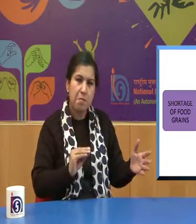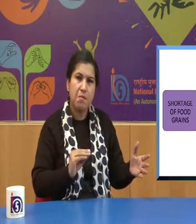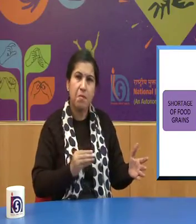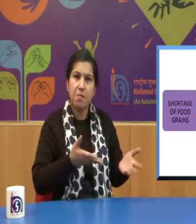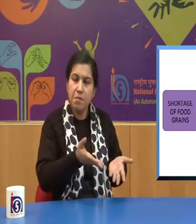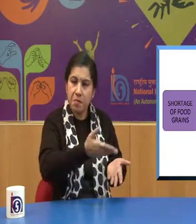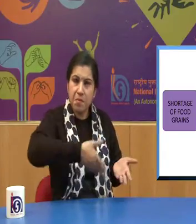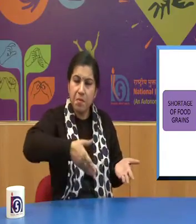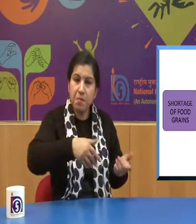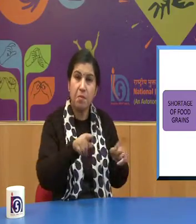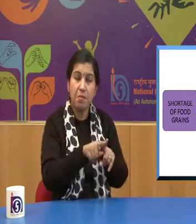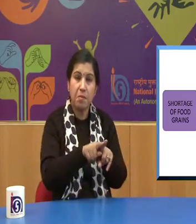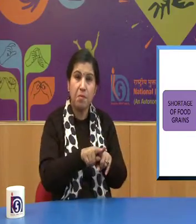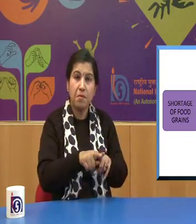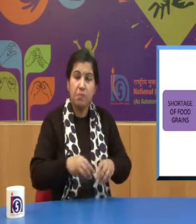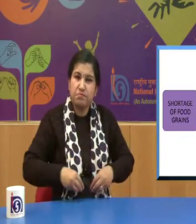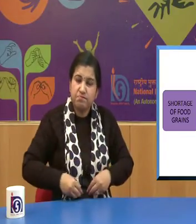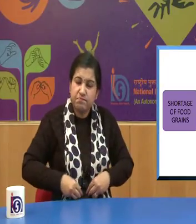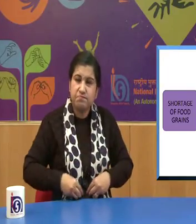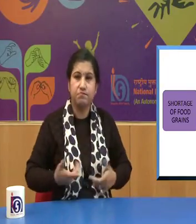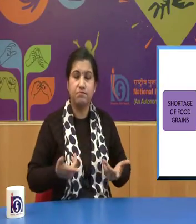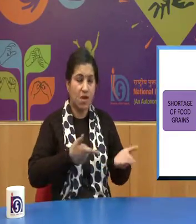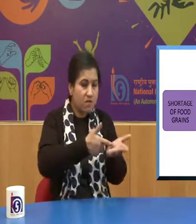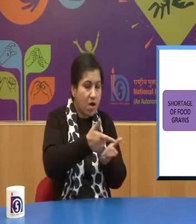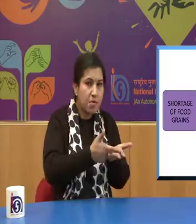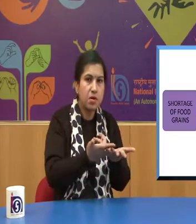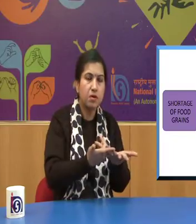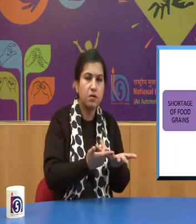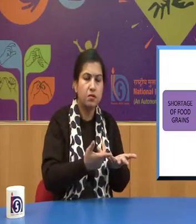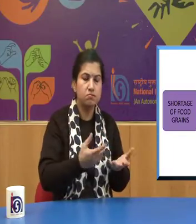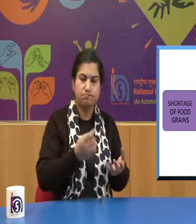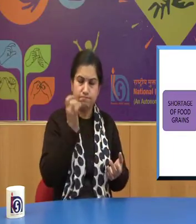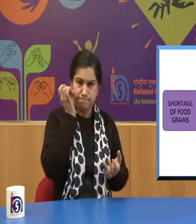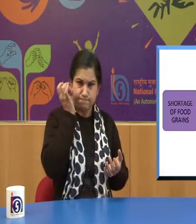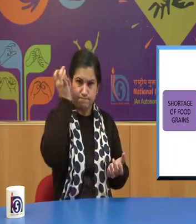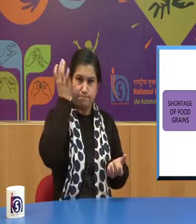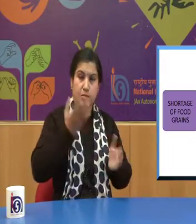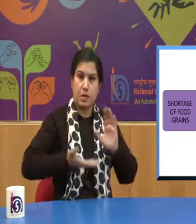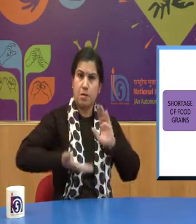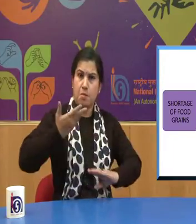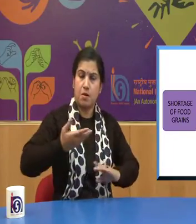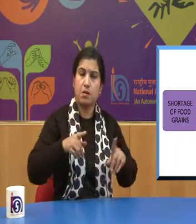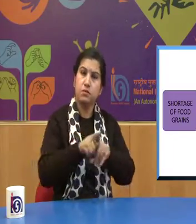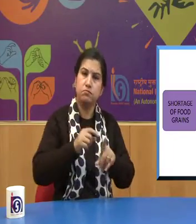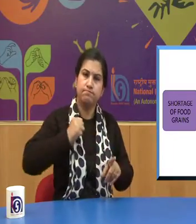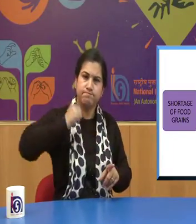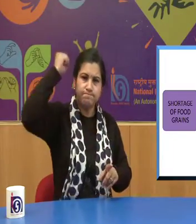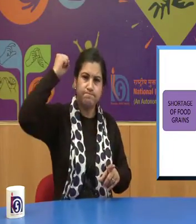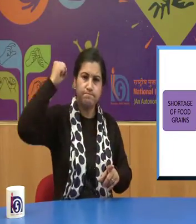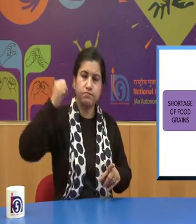Thus, hungry and poor farmers revolted against the British in many parts of the country from time